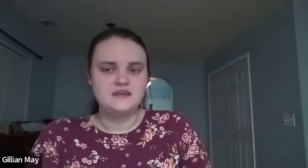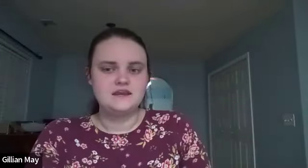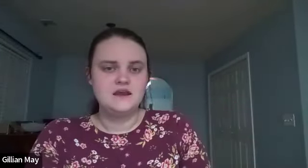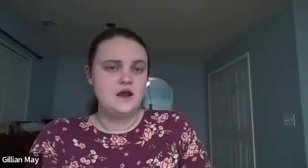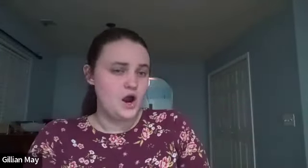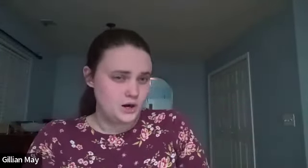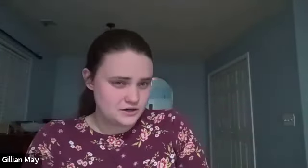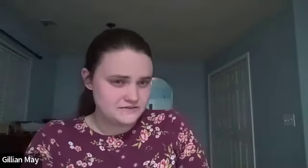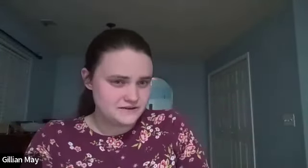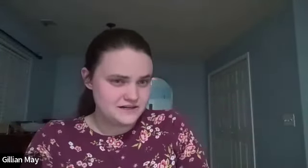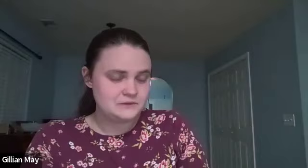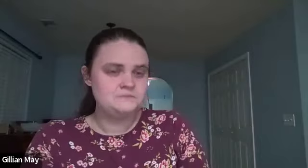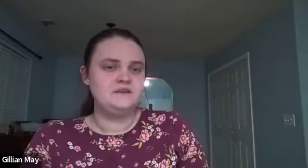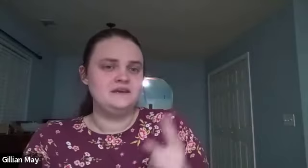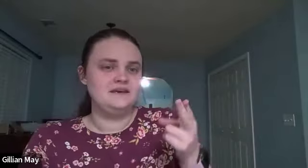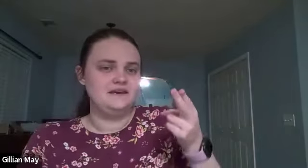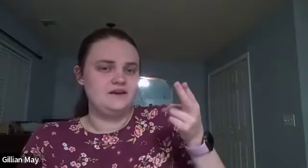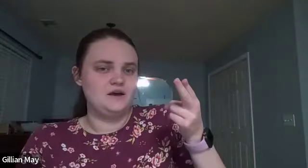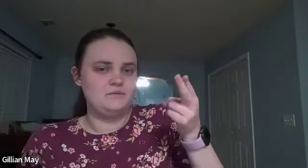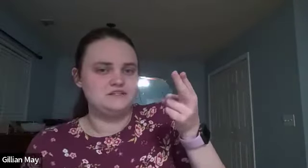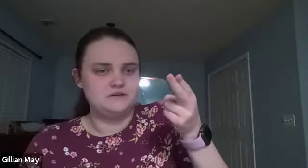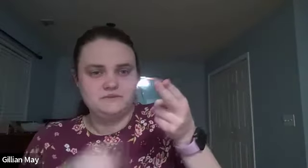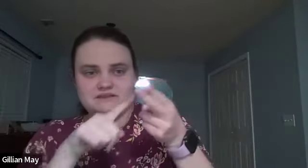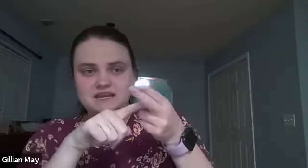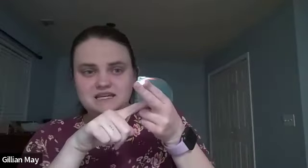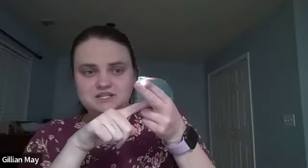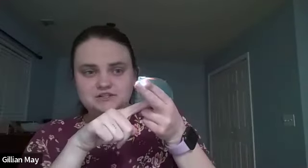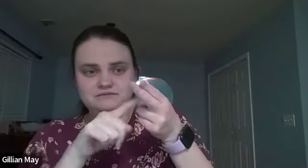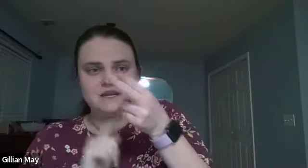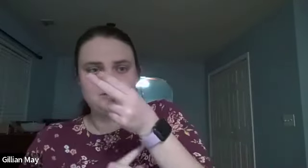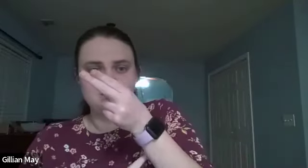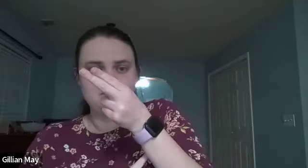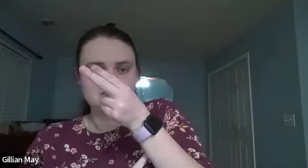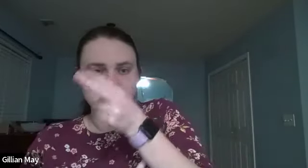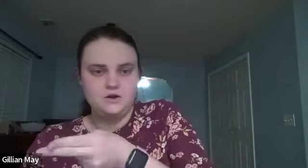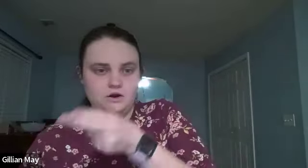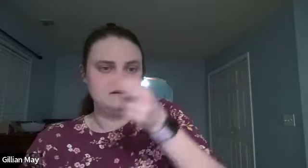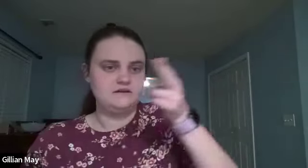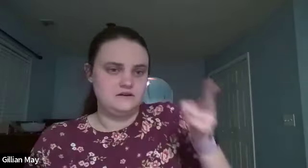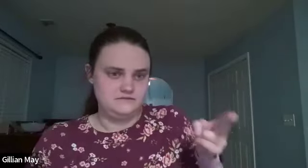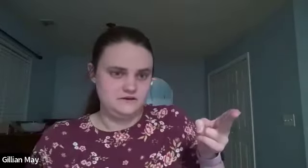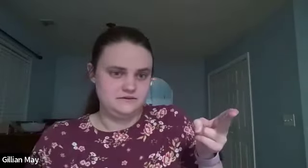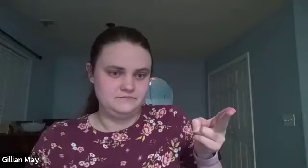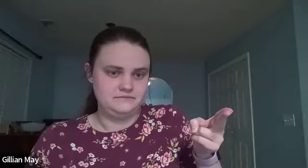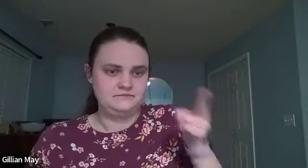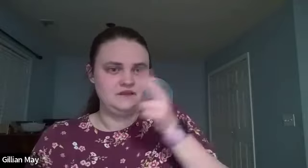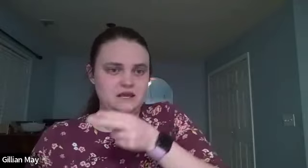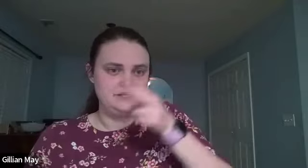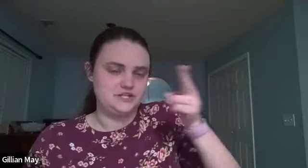then hard of hearing is going to be this H, and you're going to bounce it. Hard of hearing. H.